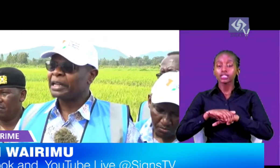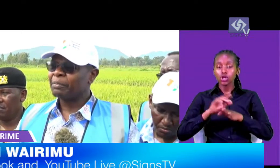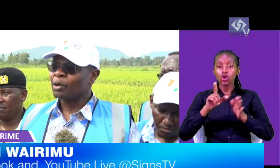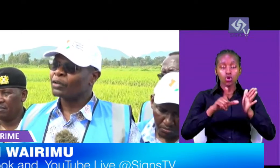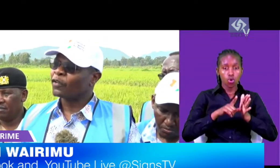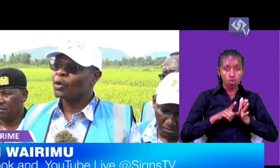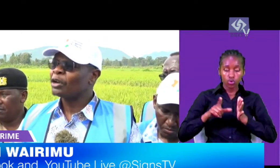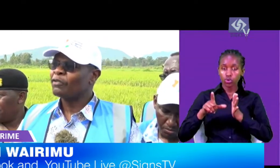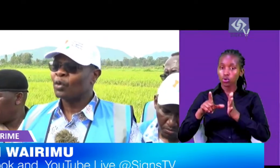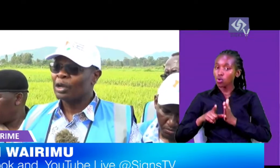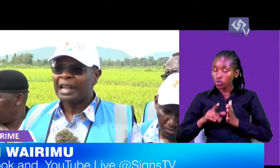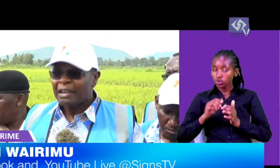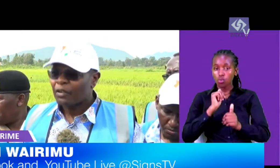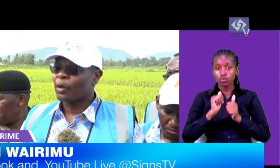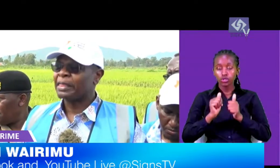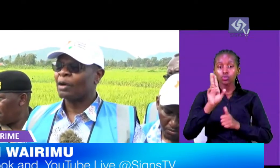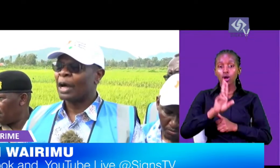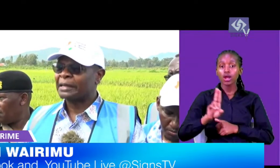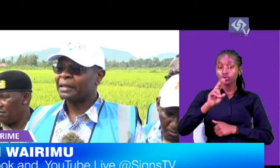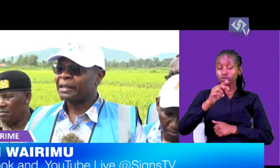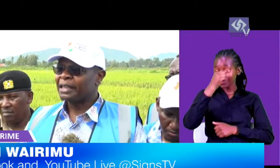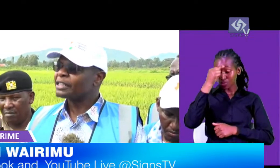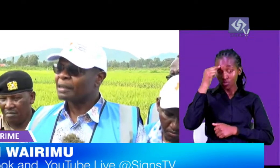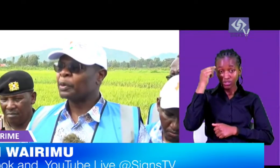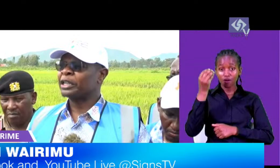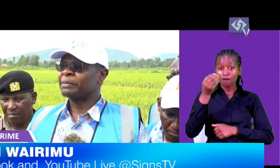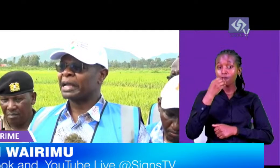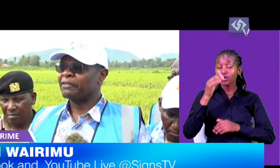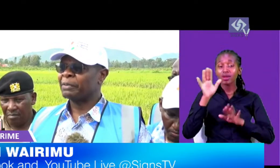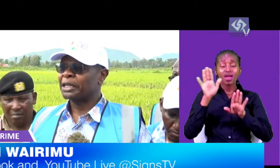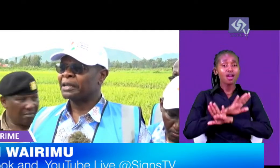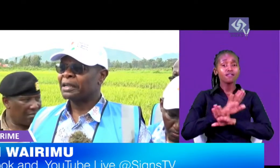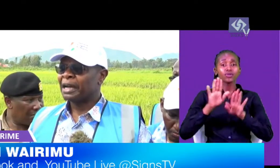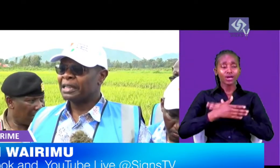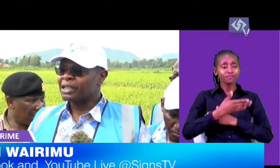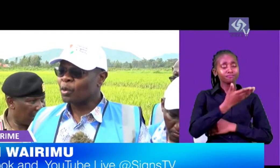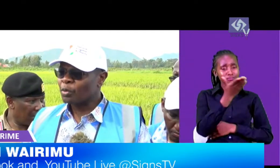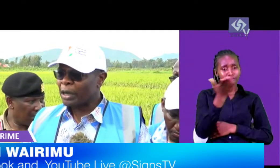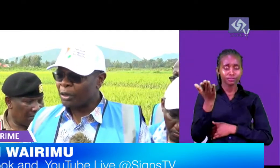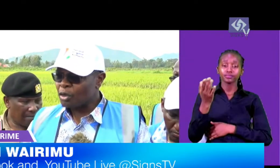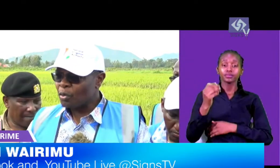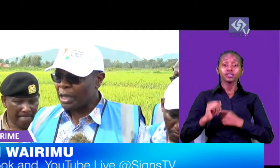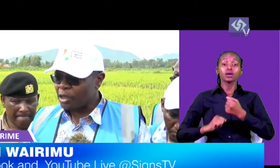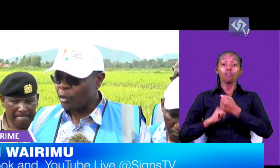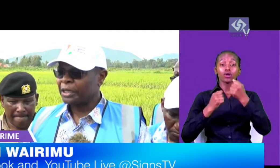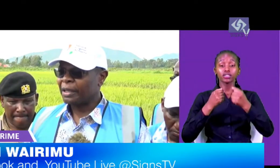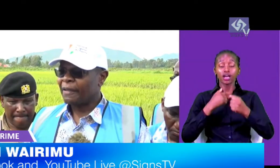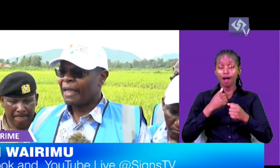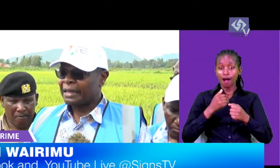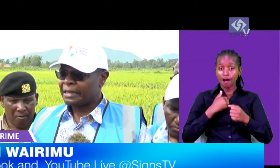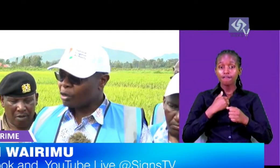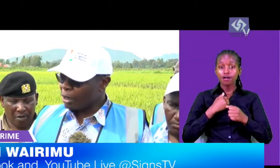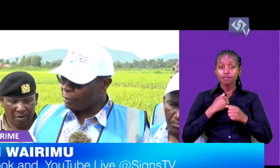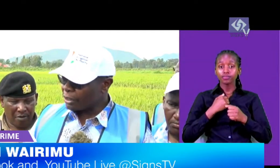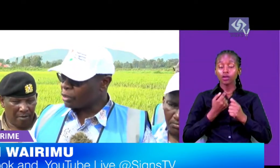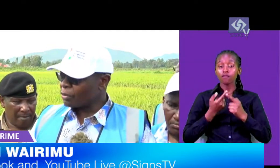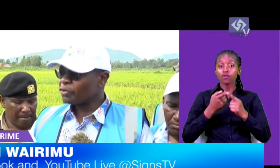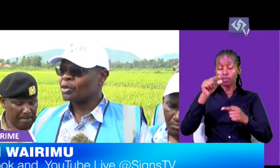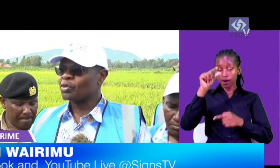because food everywhere in the world is supported by government. And this is what we are doing. And in collaboration, of course, with the